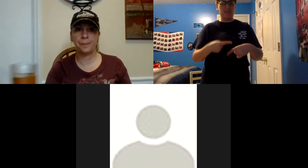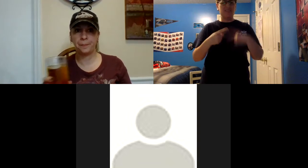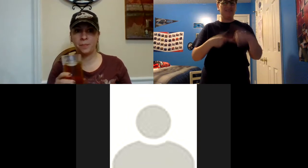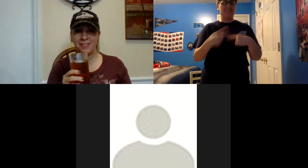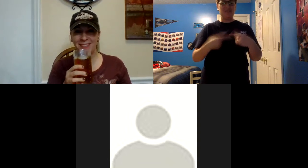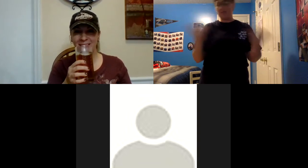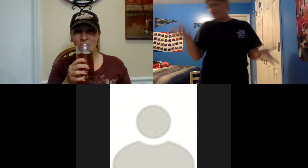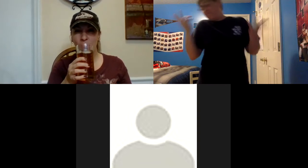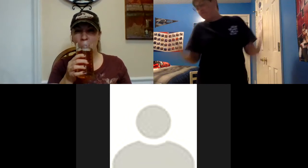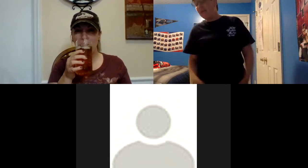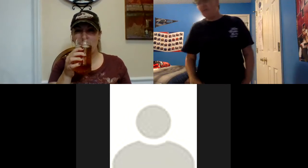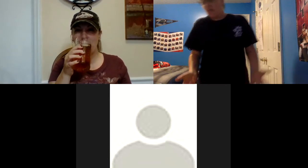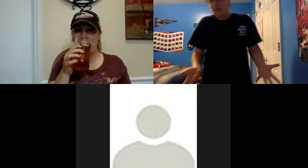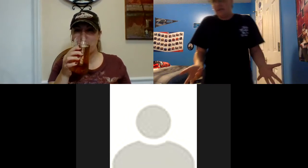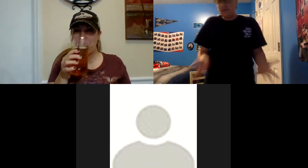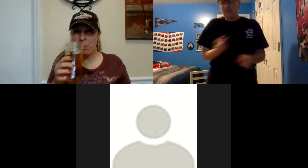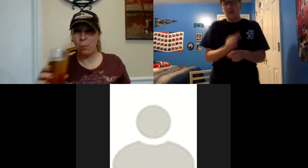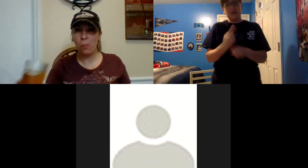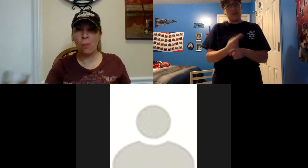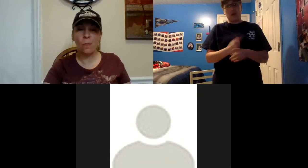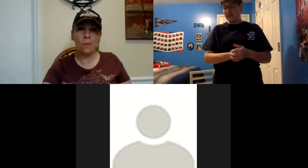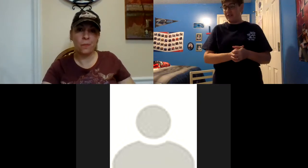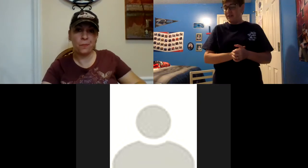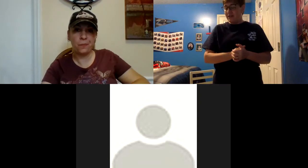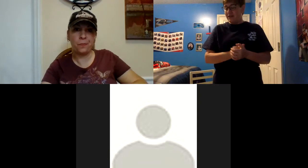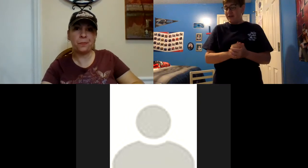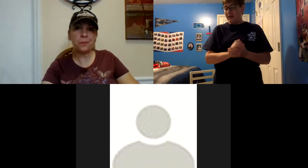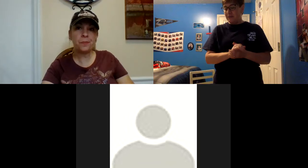do it, but either one, is right.